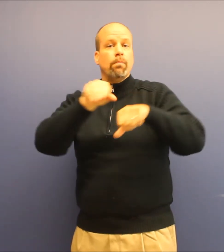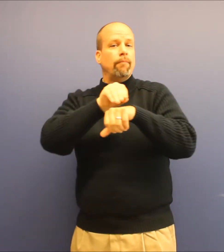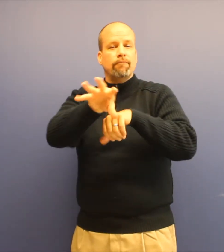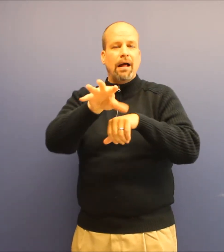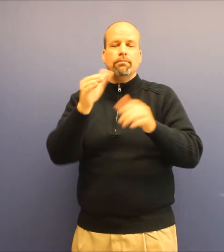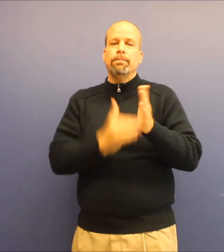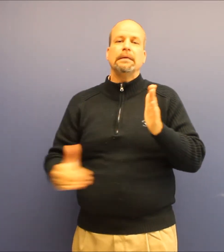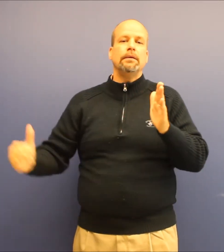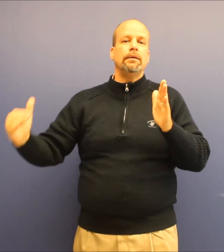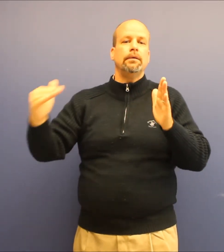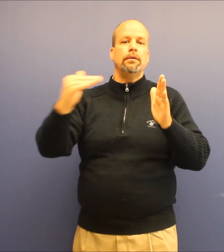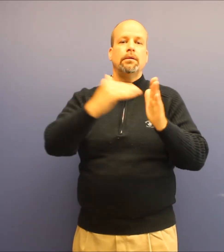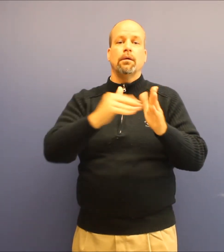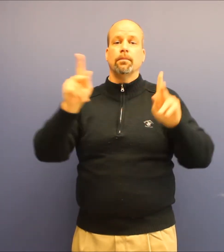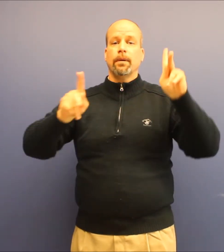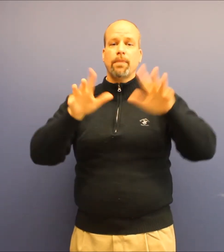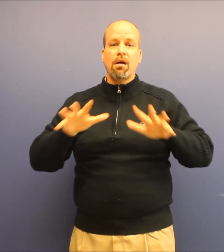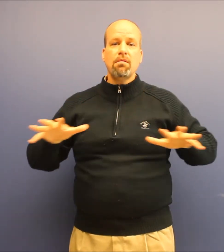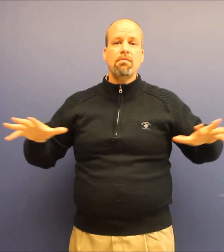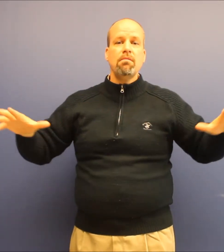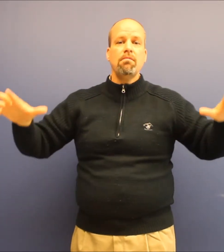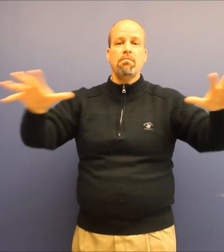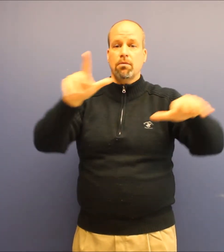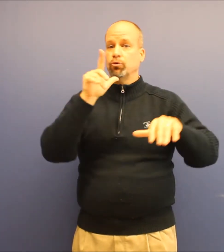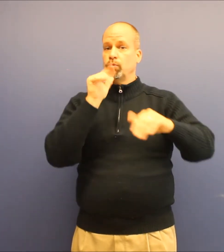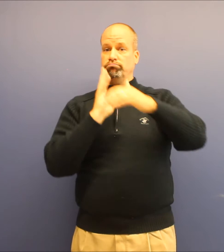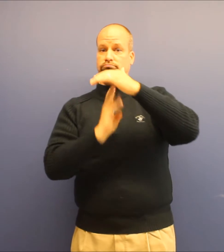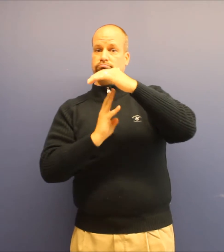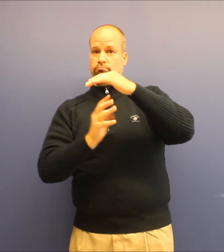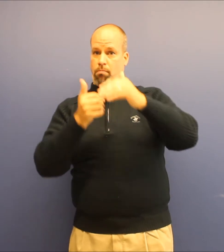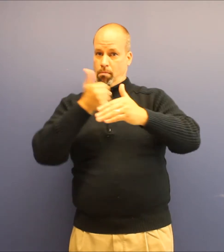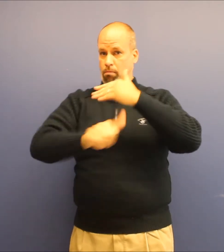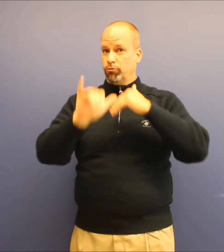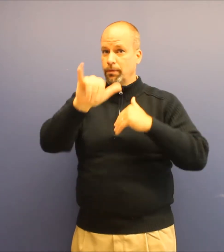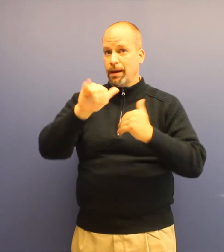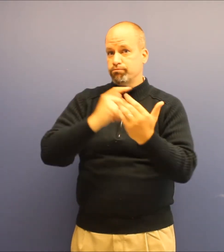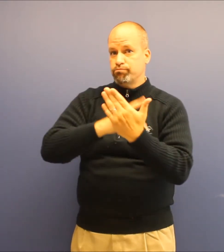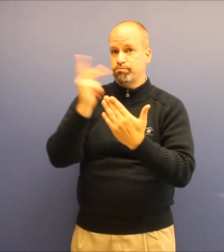potentially affecting millions of people who are currently enrolled under the expansion.